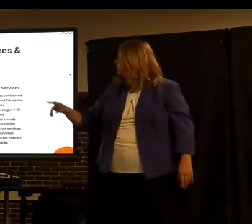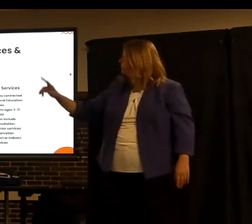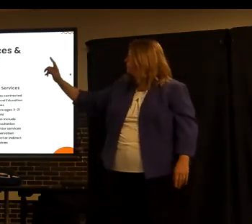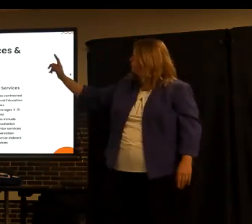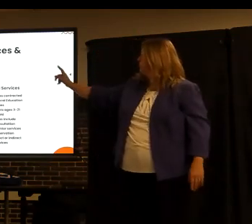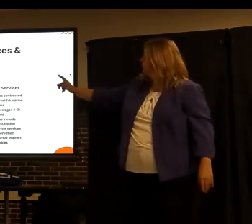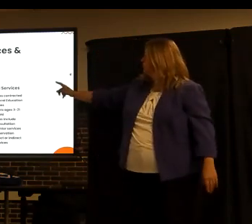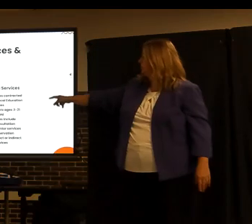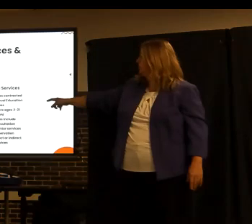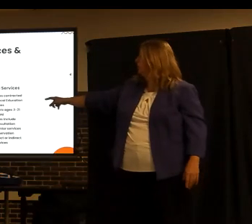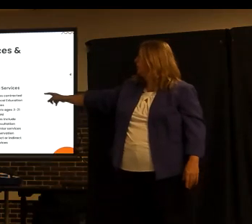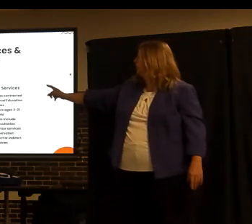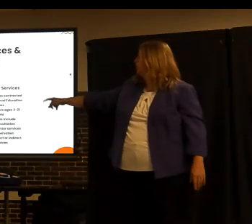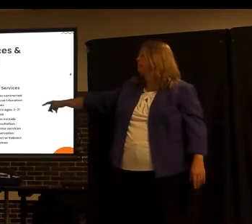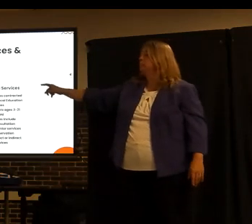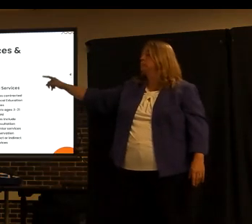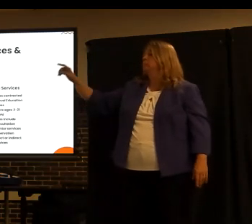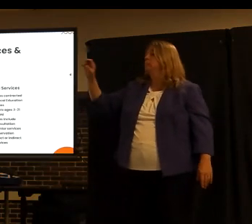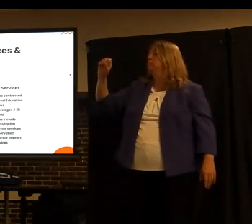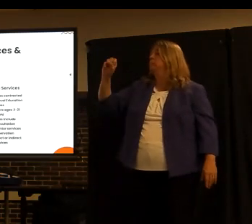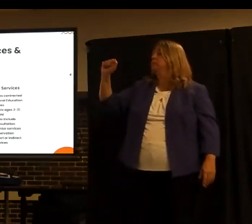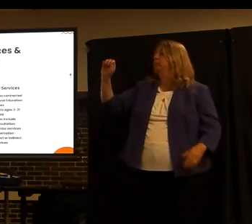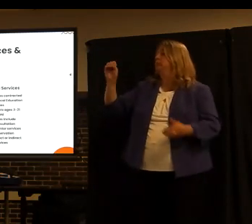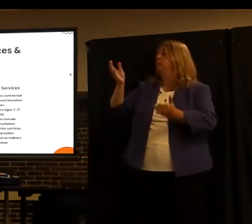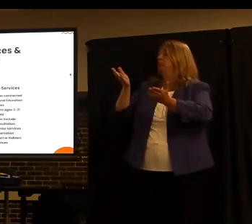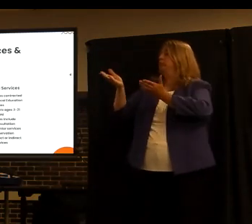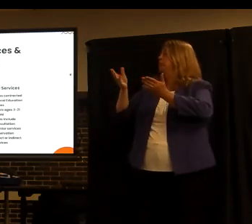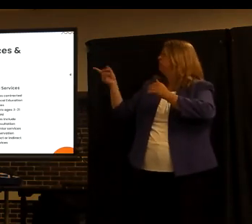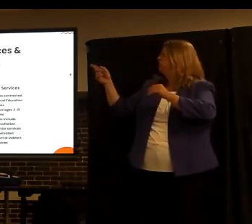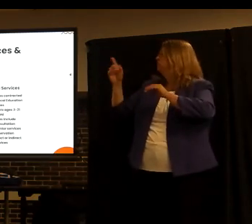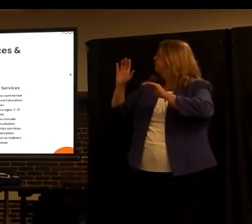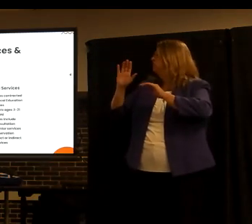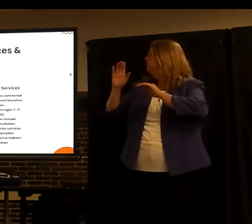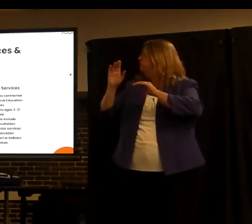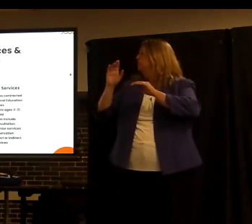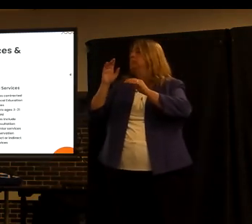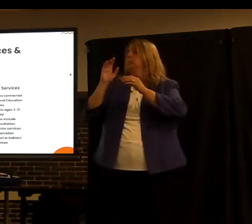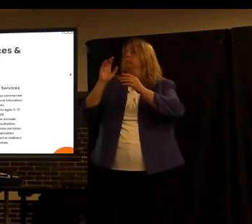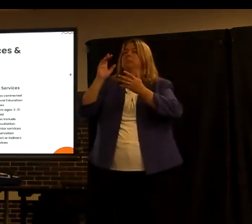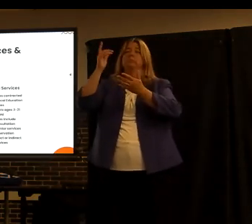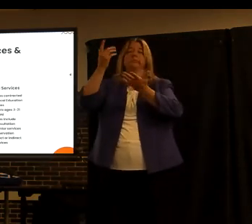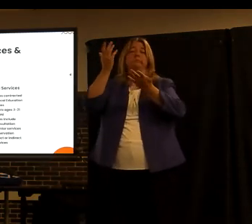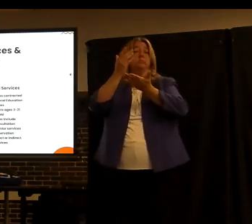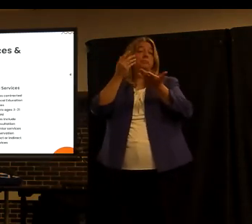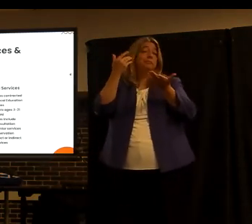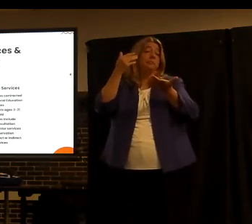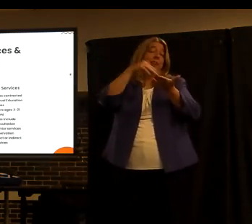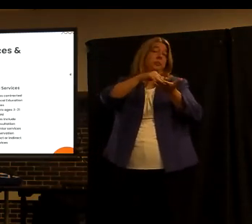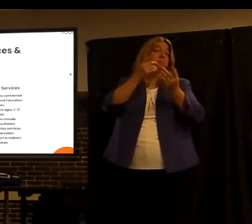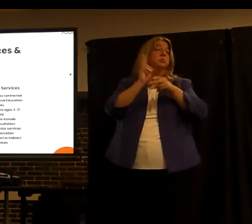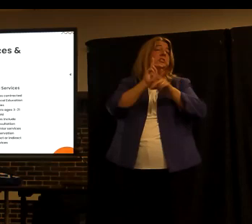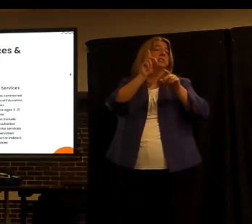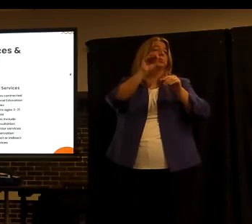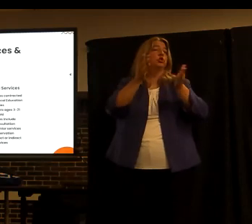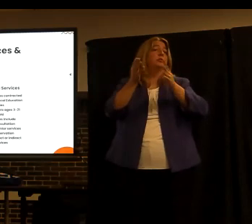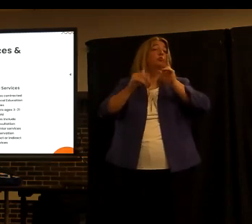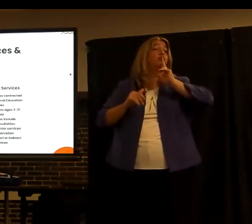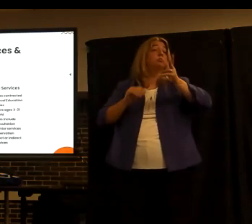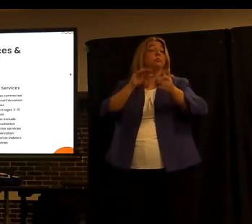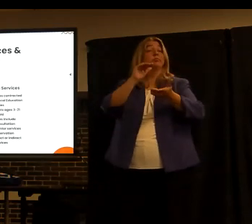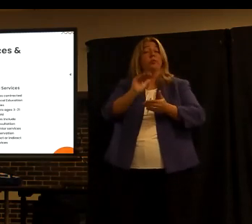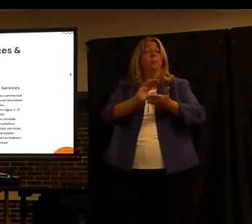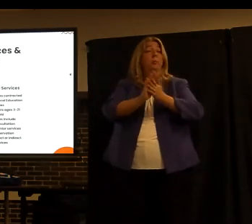transition stage up until now. The other piece of that service is the student age